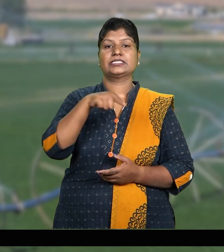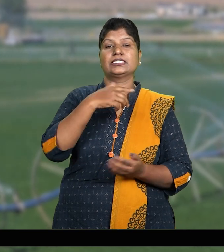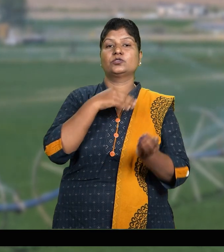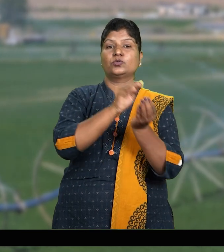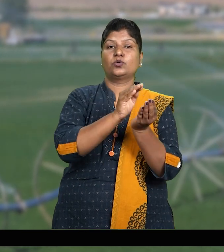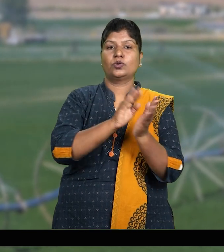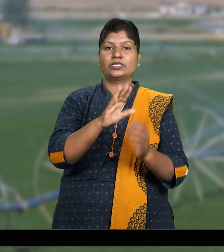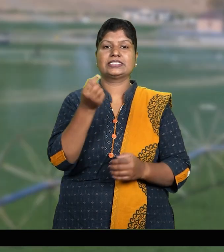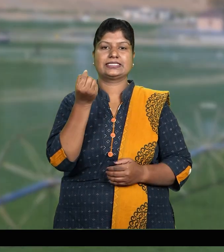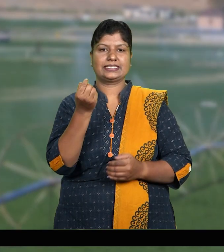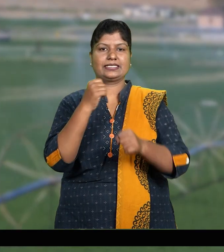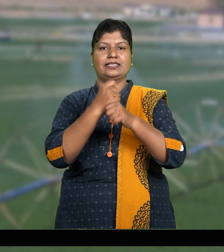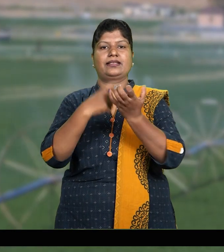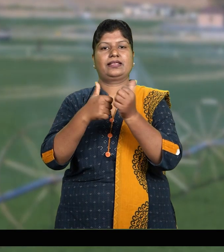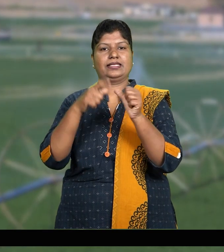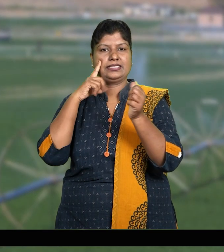Storage of grains.